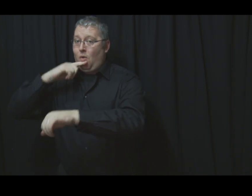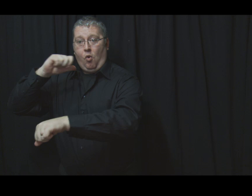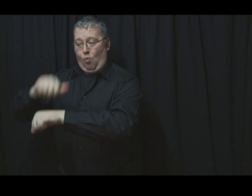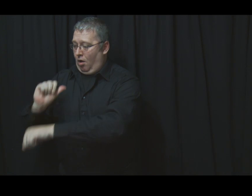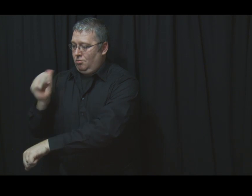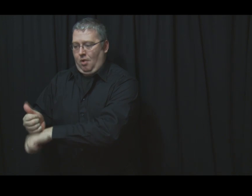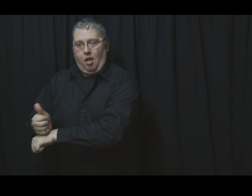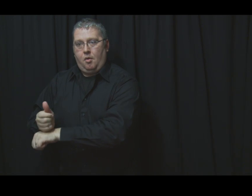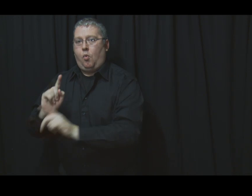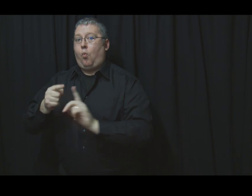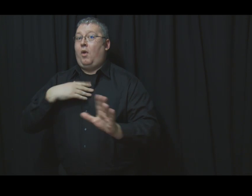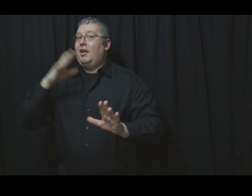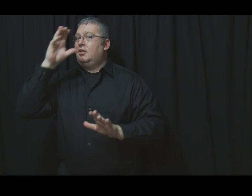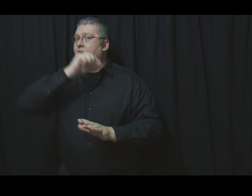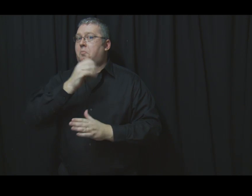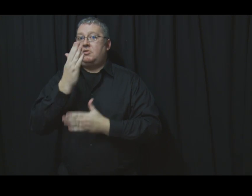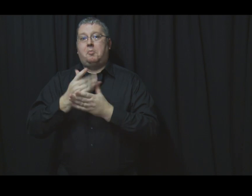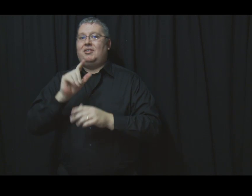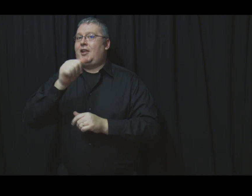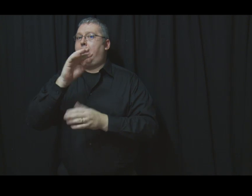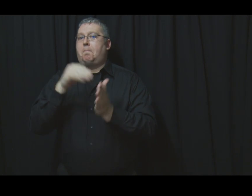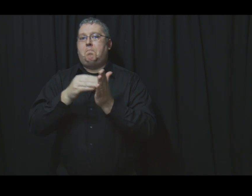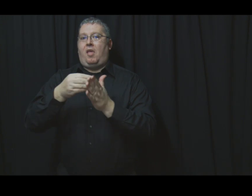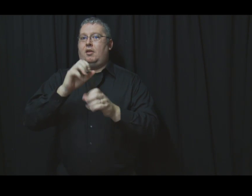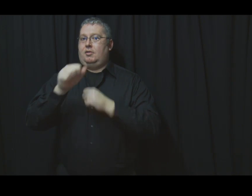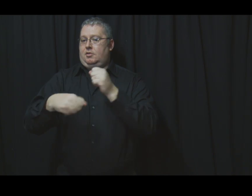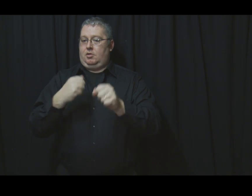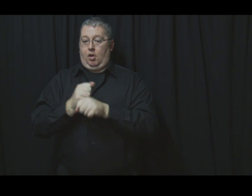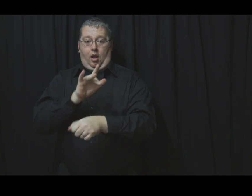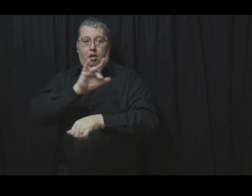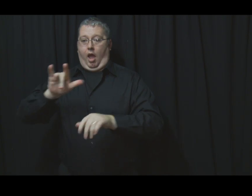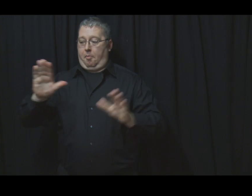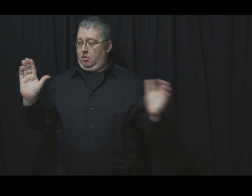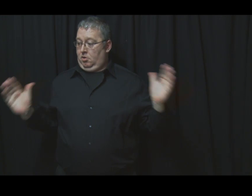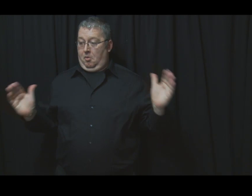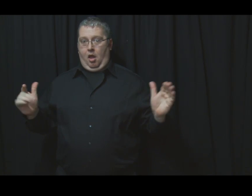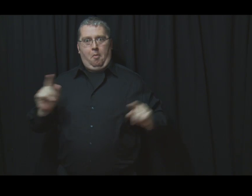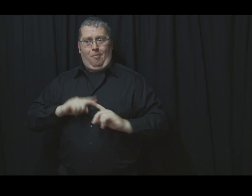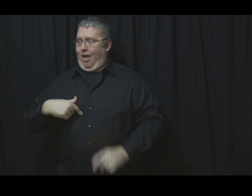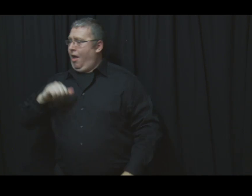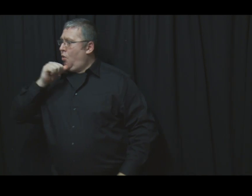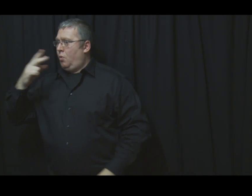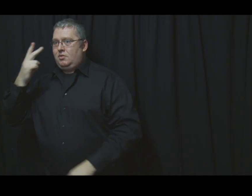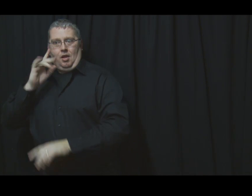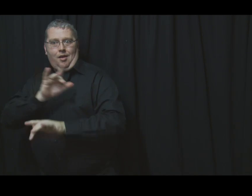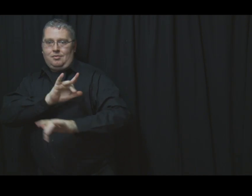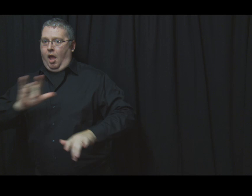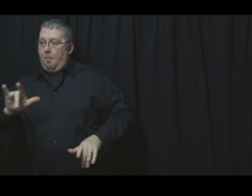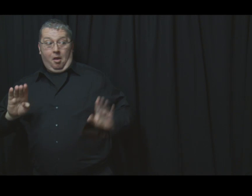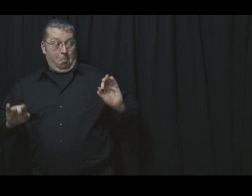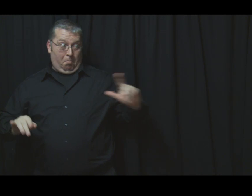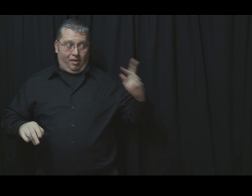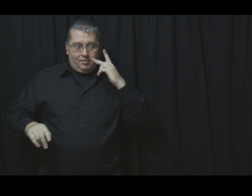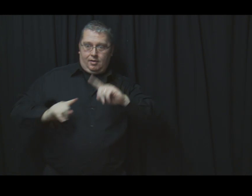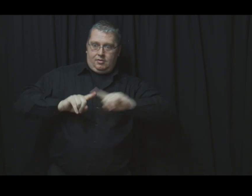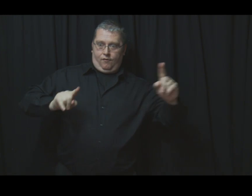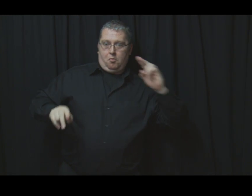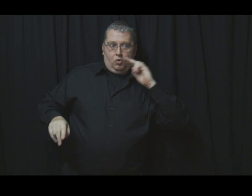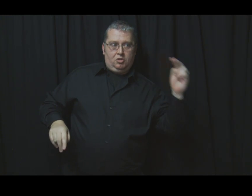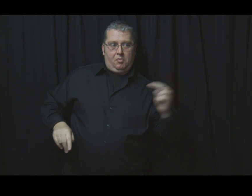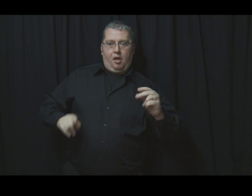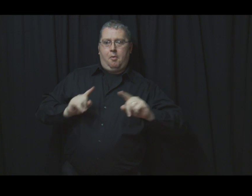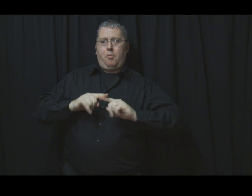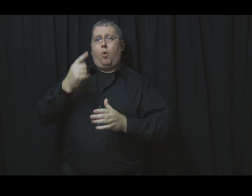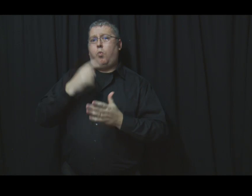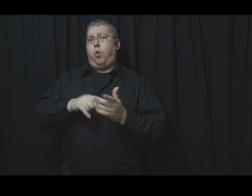supposed 10 million year gap there, but I don't see a gap. But that might be different to what Bill Nye would see. But see, there's a difference between what